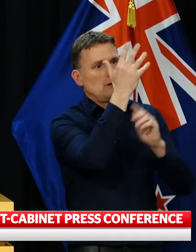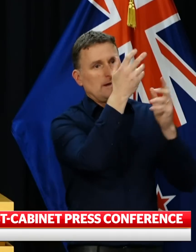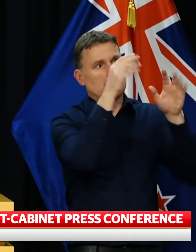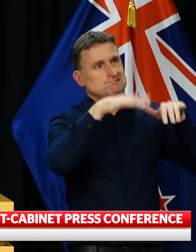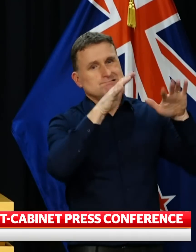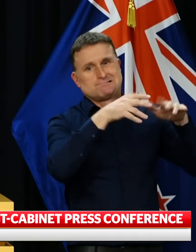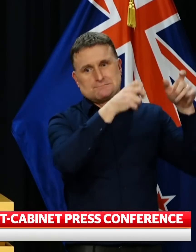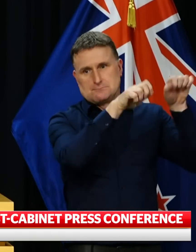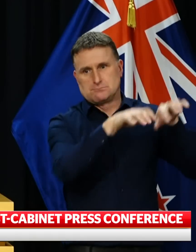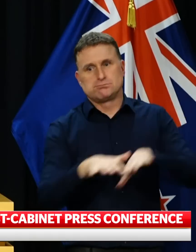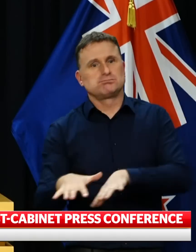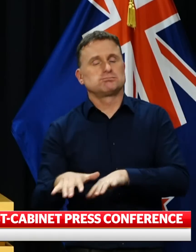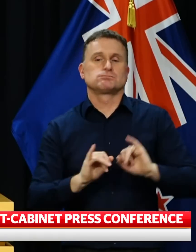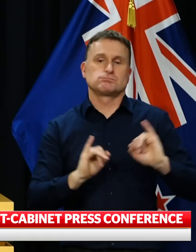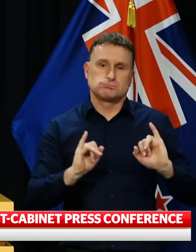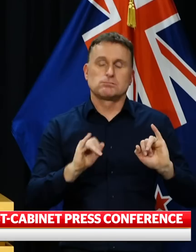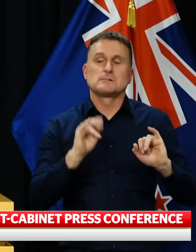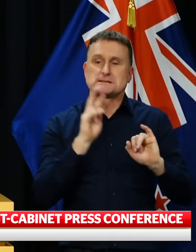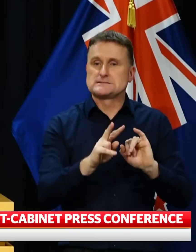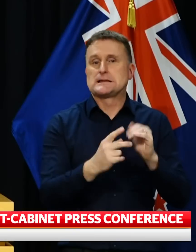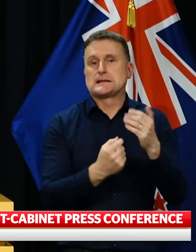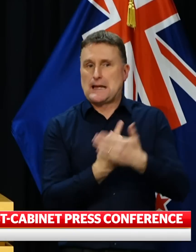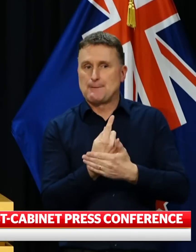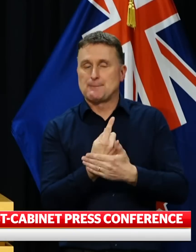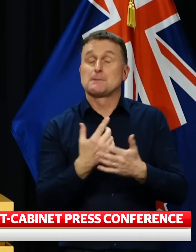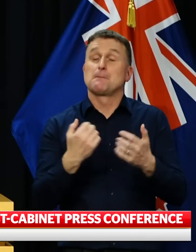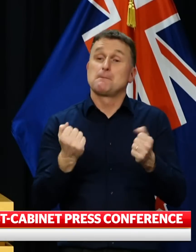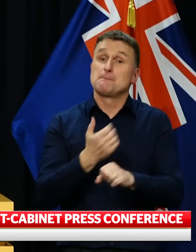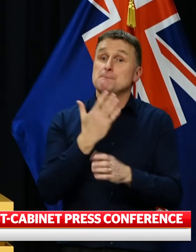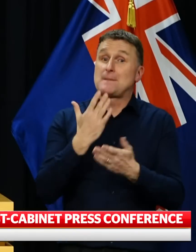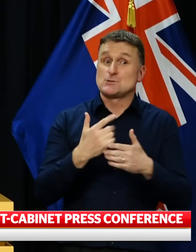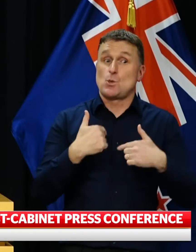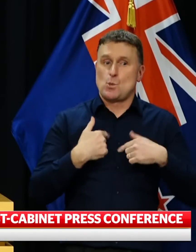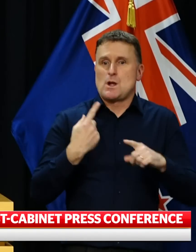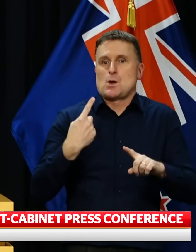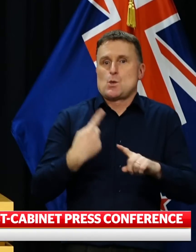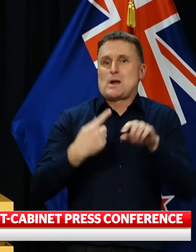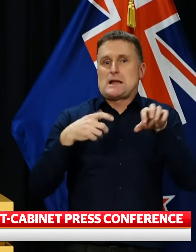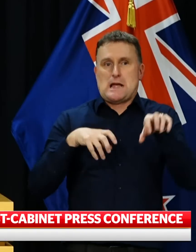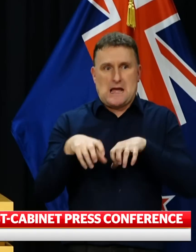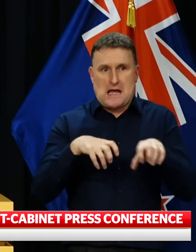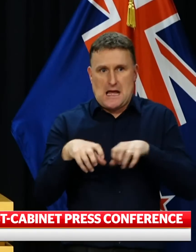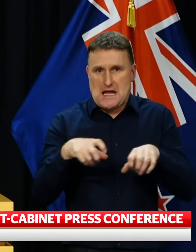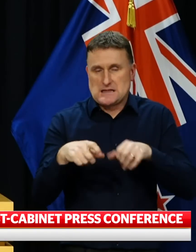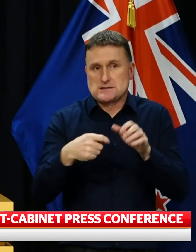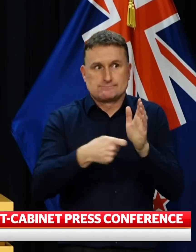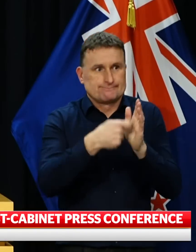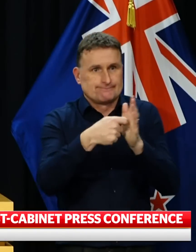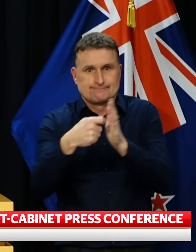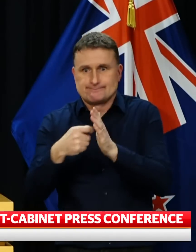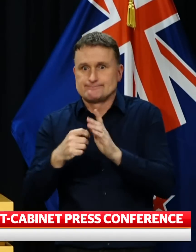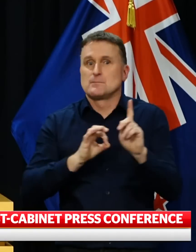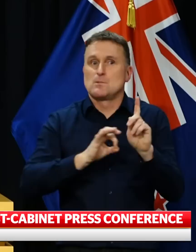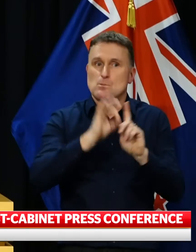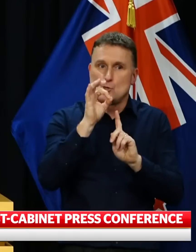weather that we're seeing on the coast. And so I think we do need to make sure that we're fast-tracking the work to get the solutions in